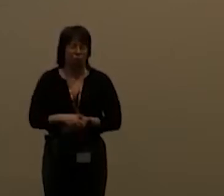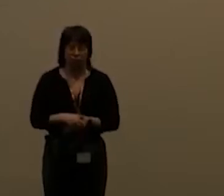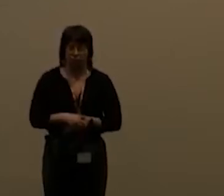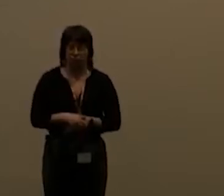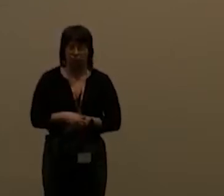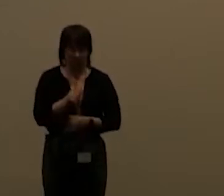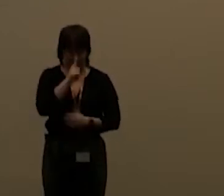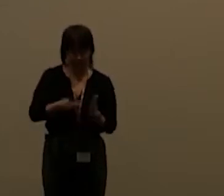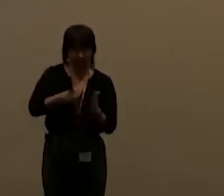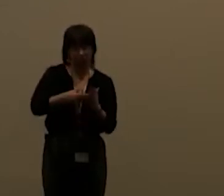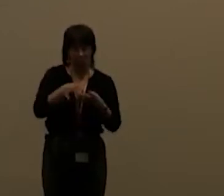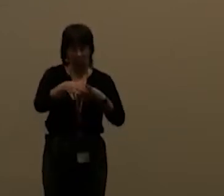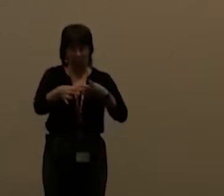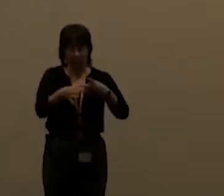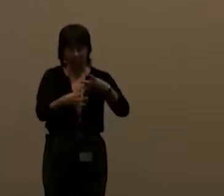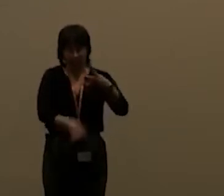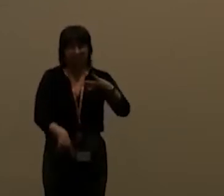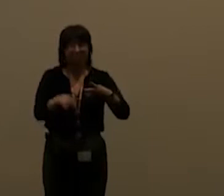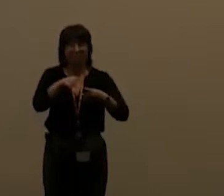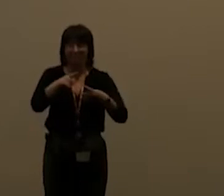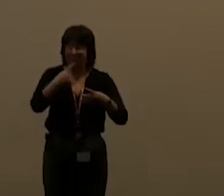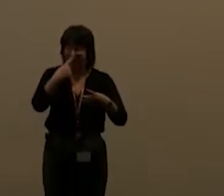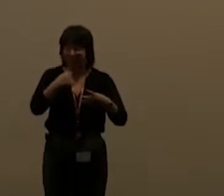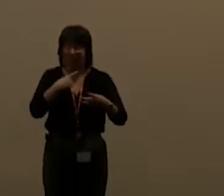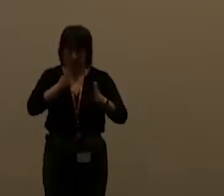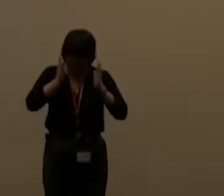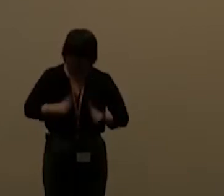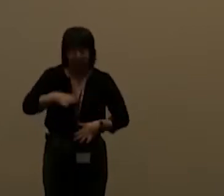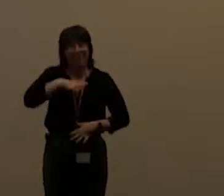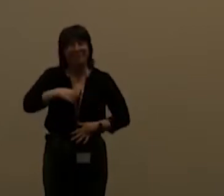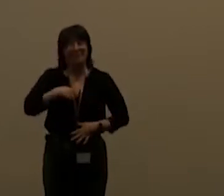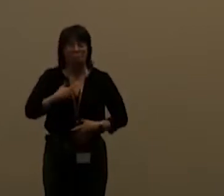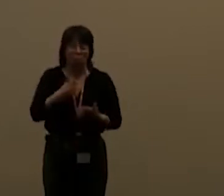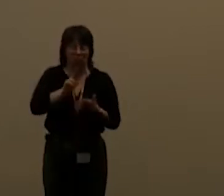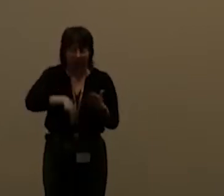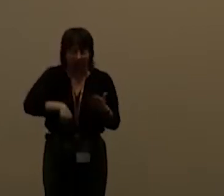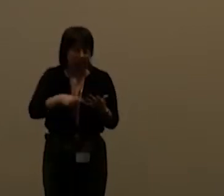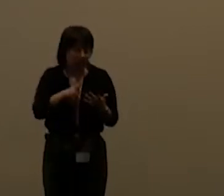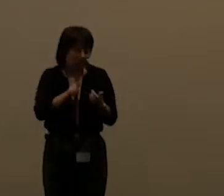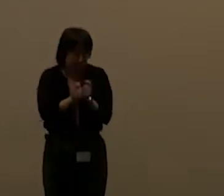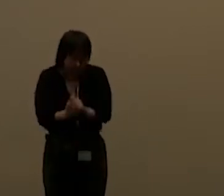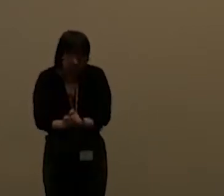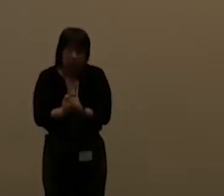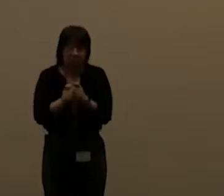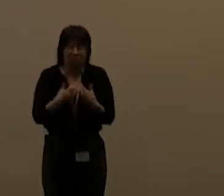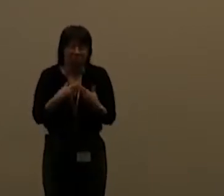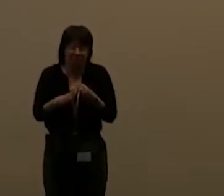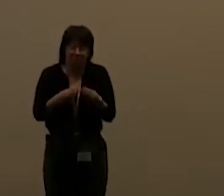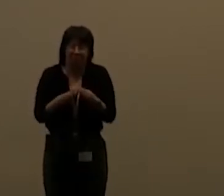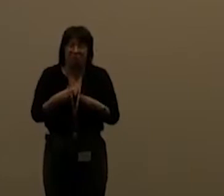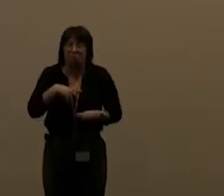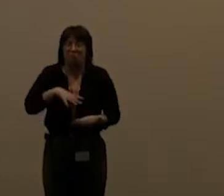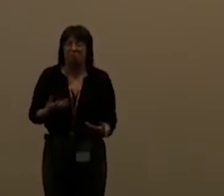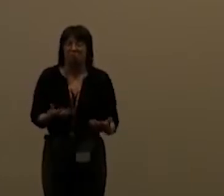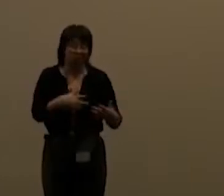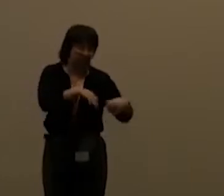So I can add that option easily here. I can choose whether this is required and delete and customize this however I want.